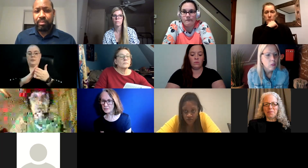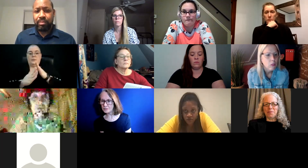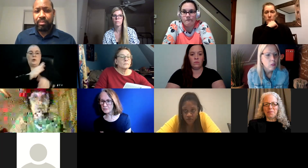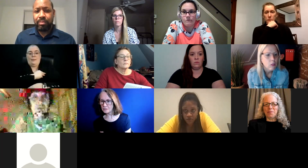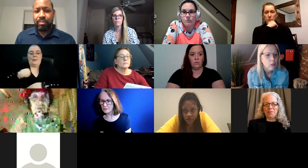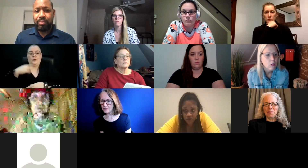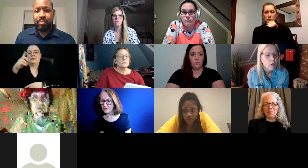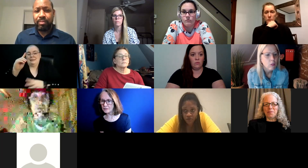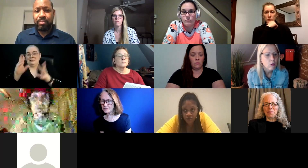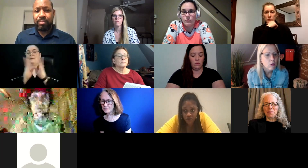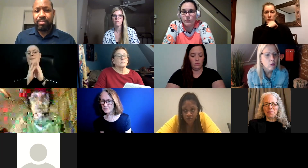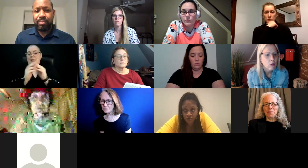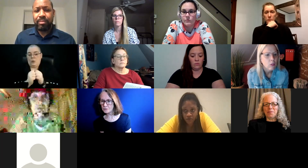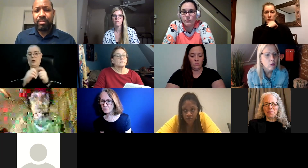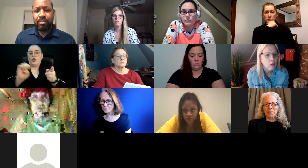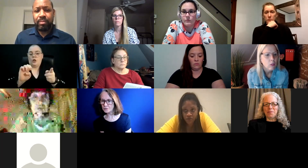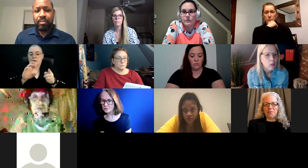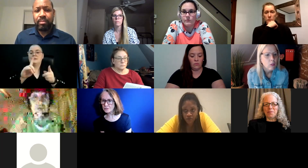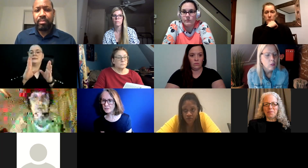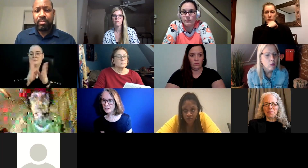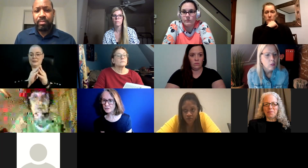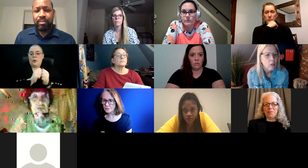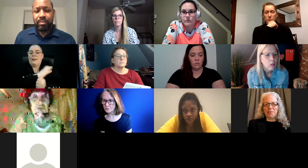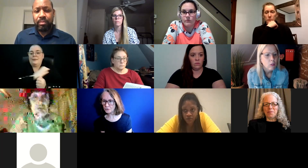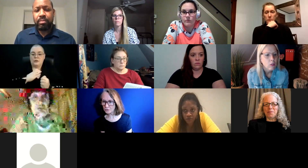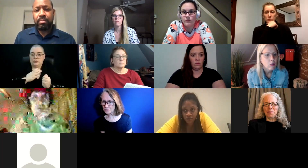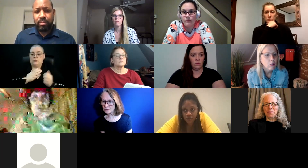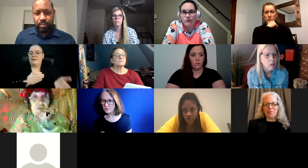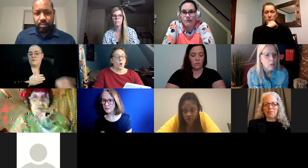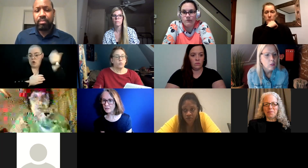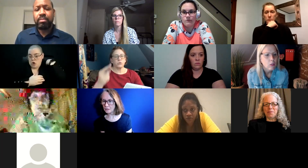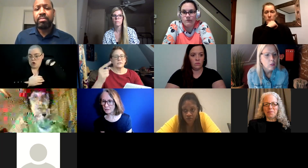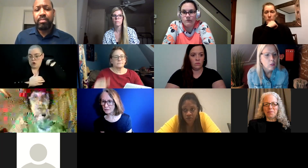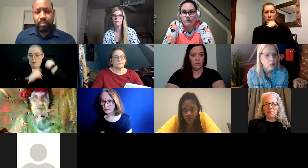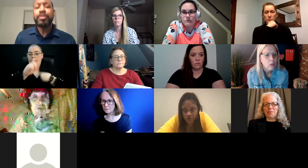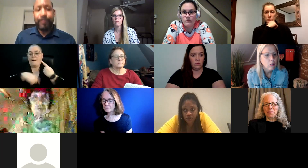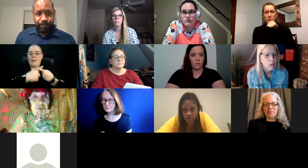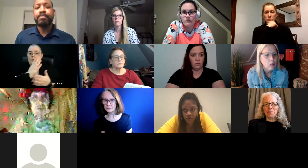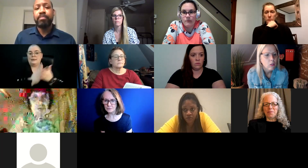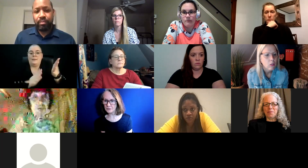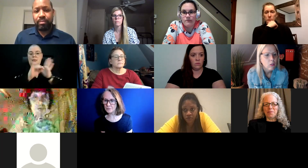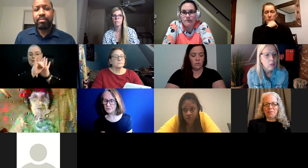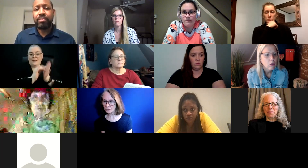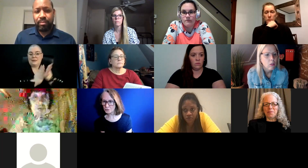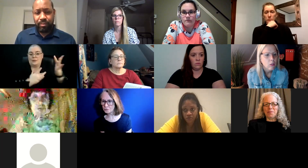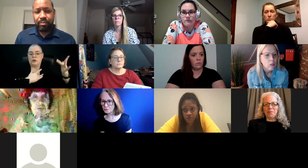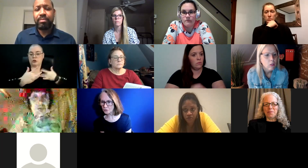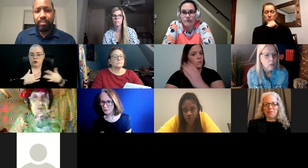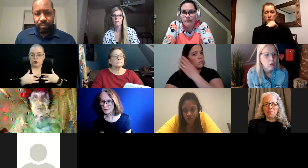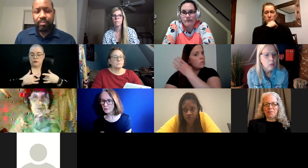RIRID and some community members did actually meet with Ernest and the commissioners before.